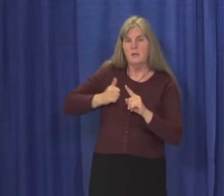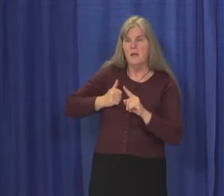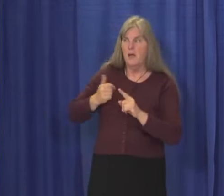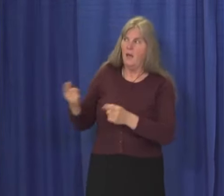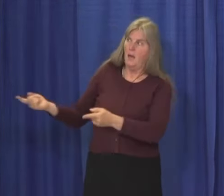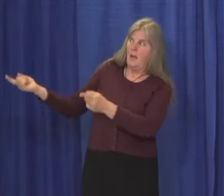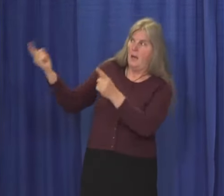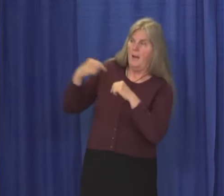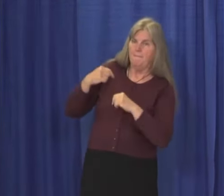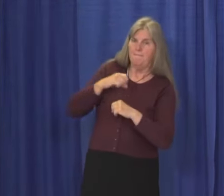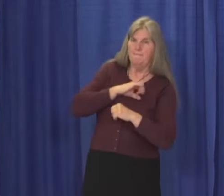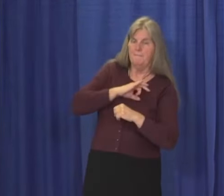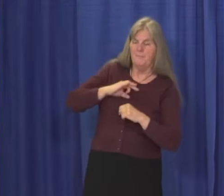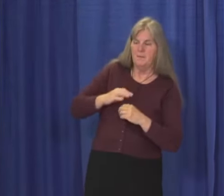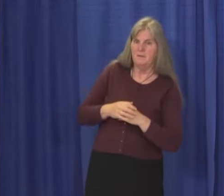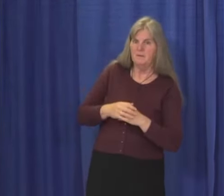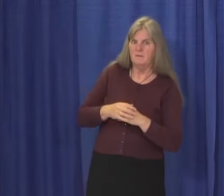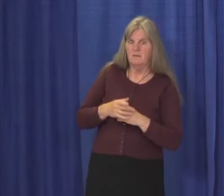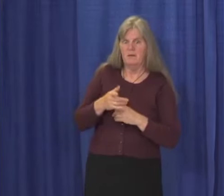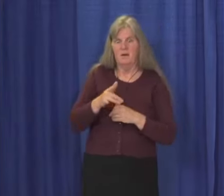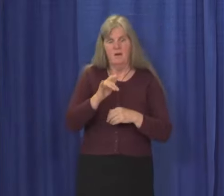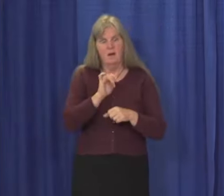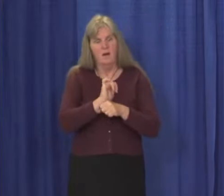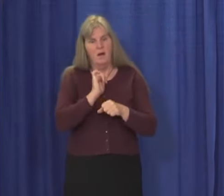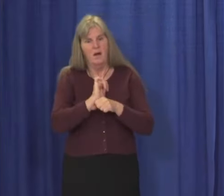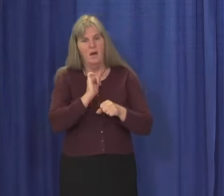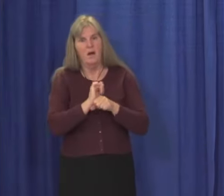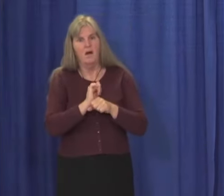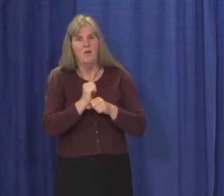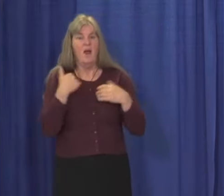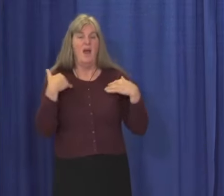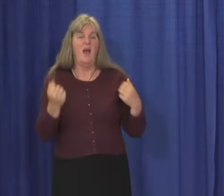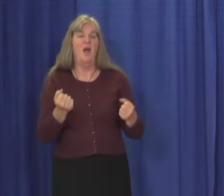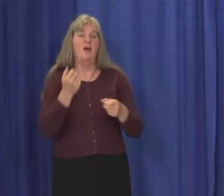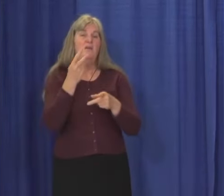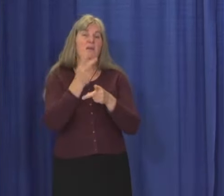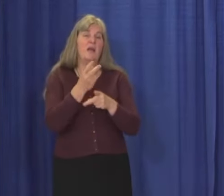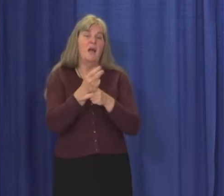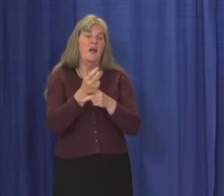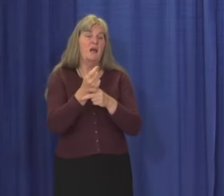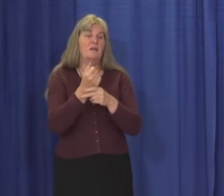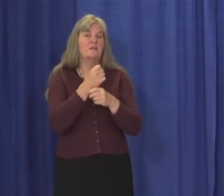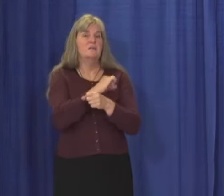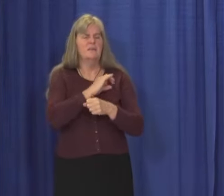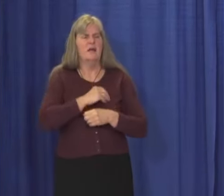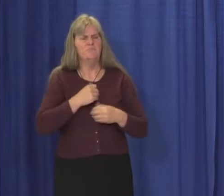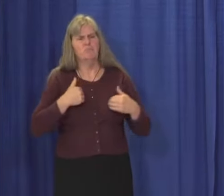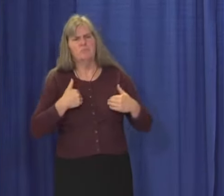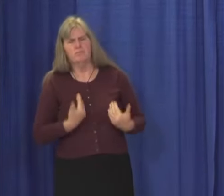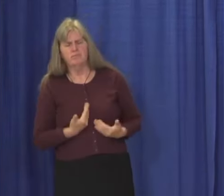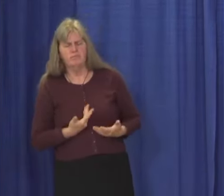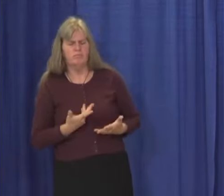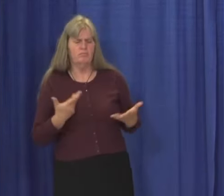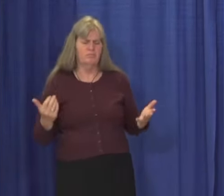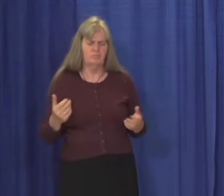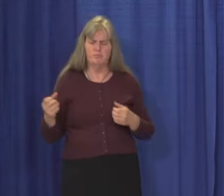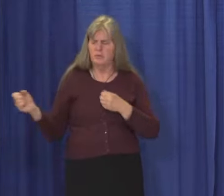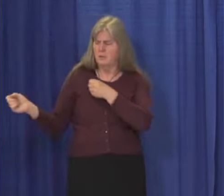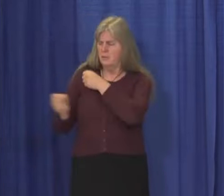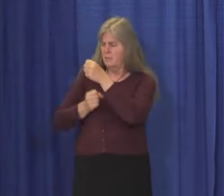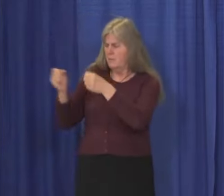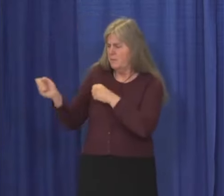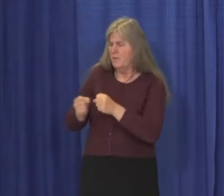country. Our workforce is still tired and stressed, though. Incoming relief of nurses, social